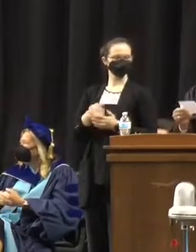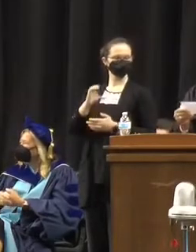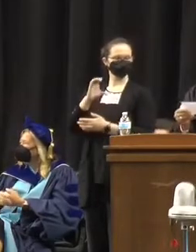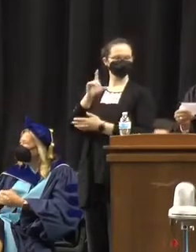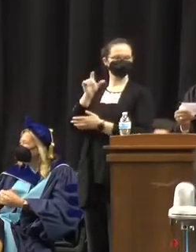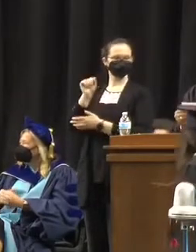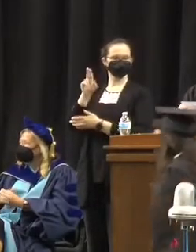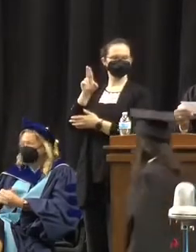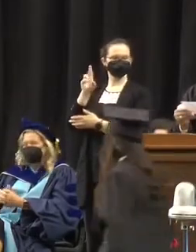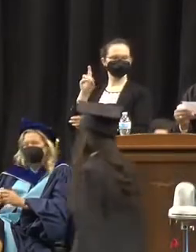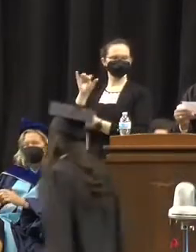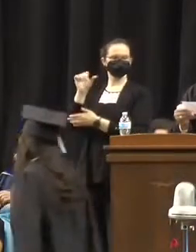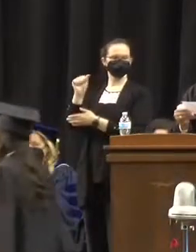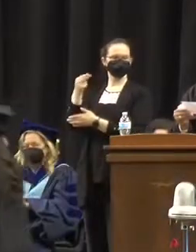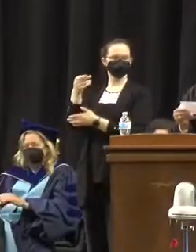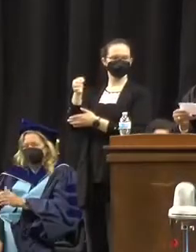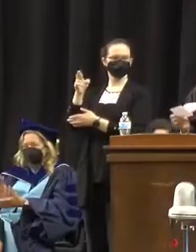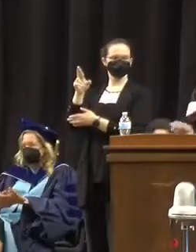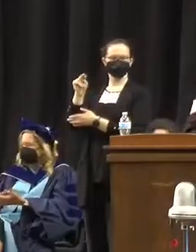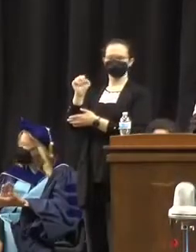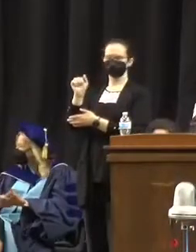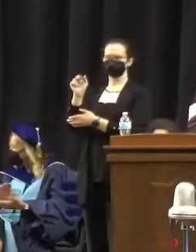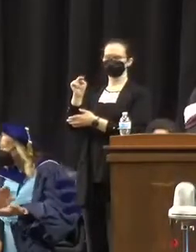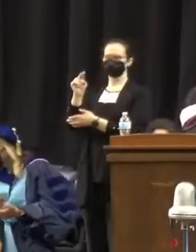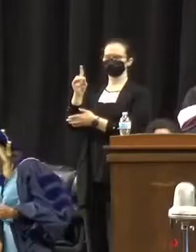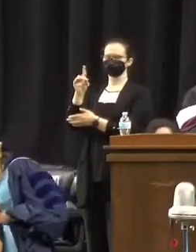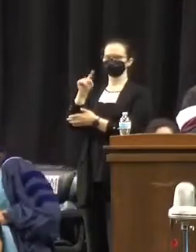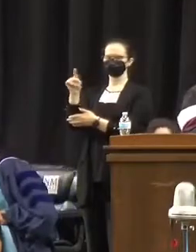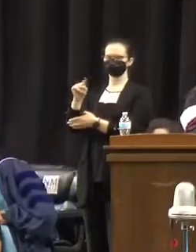Claudia Yanet Hernandez.